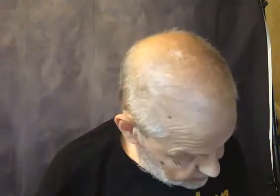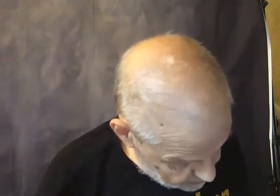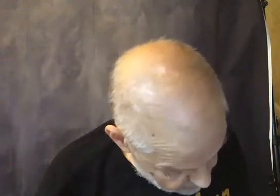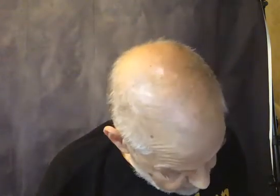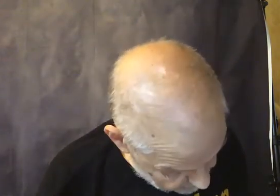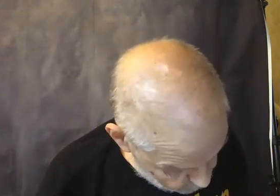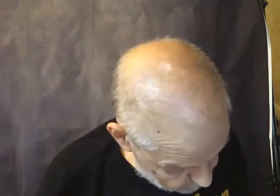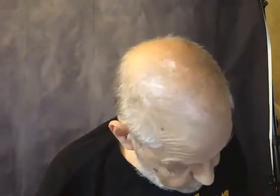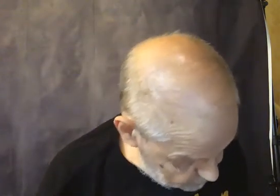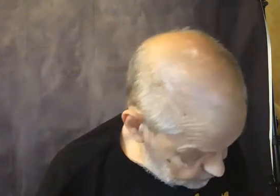4.